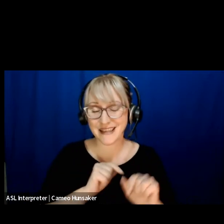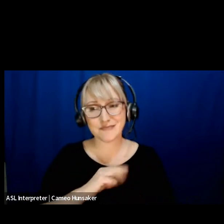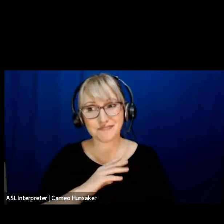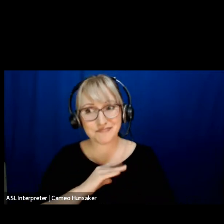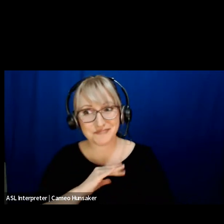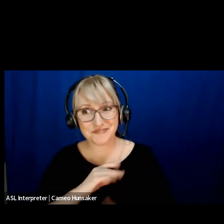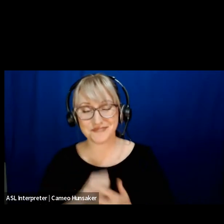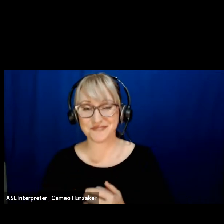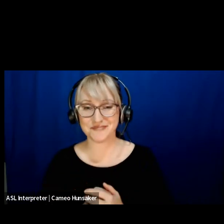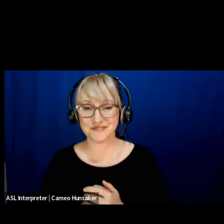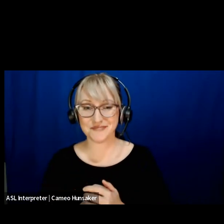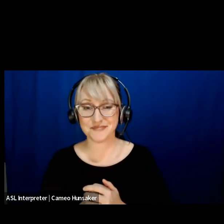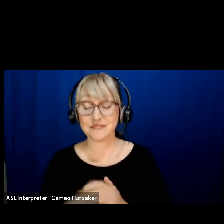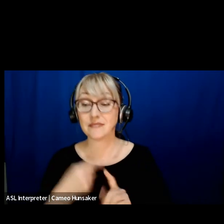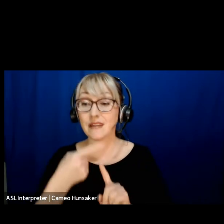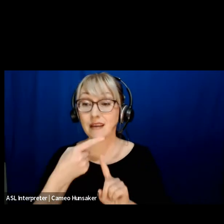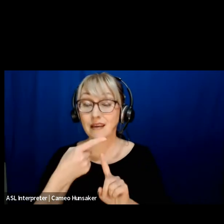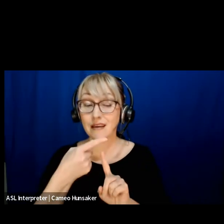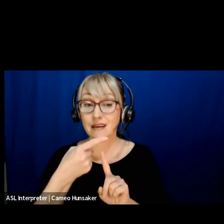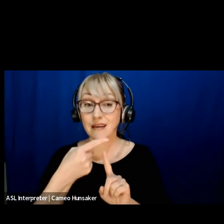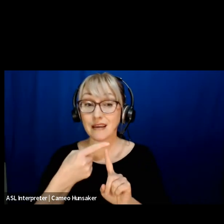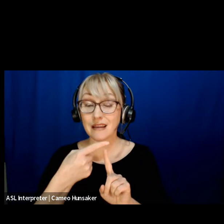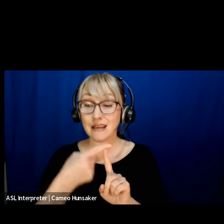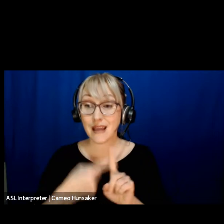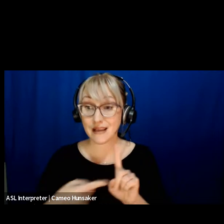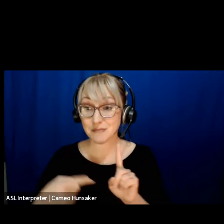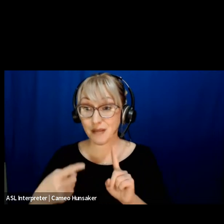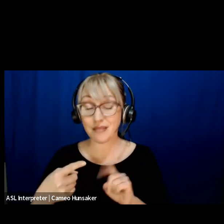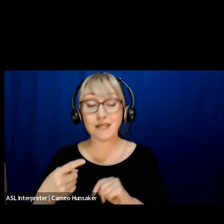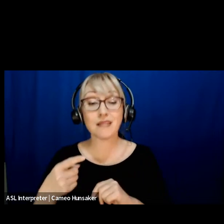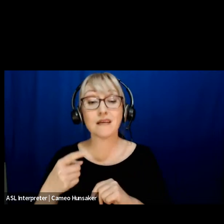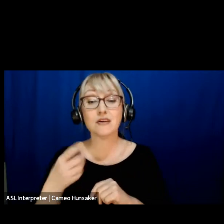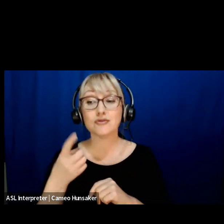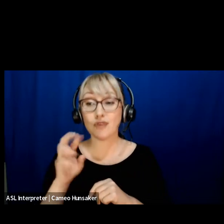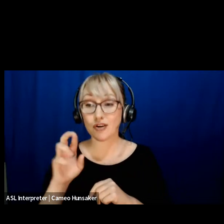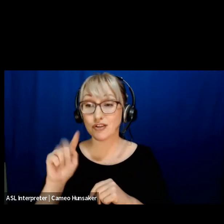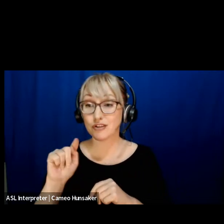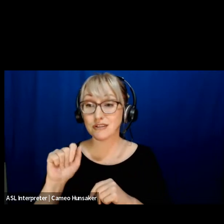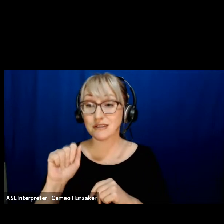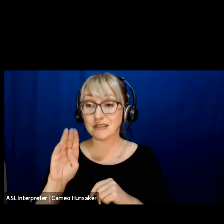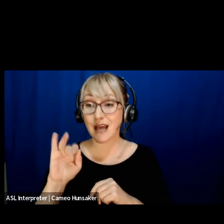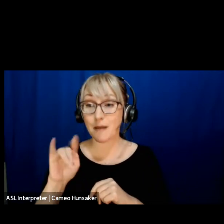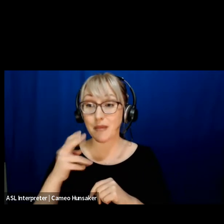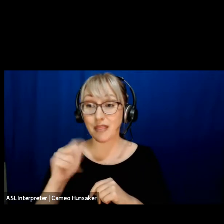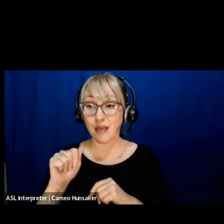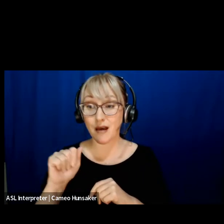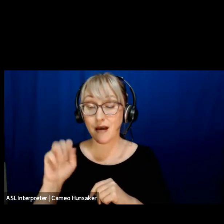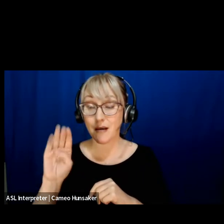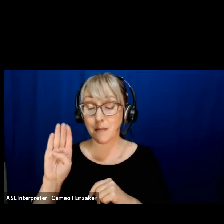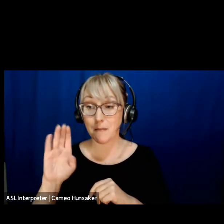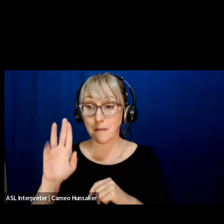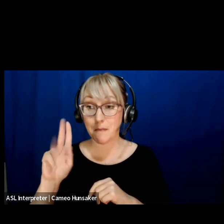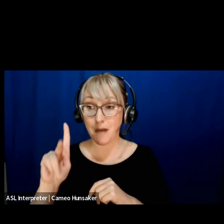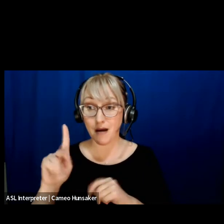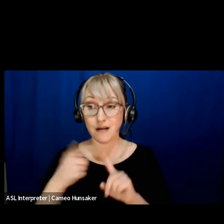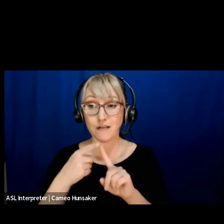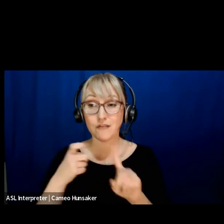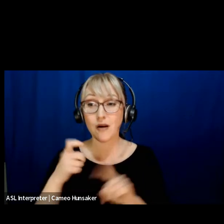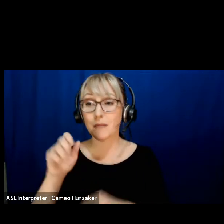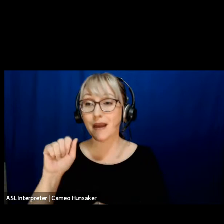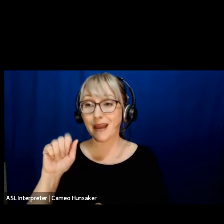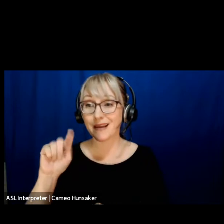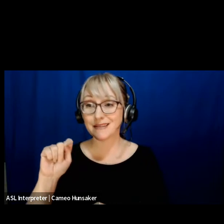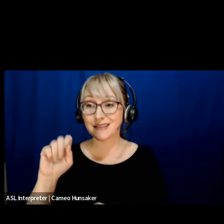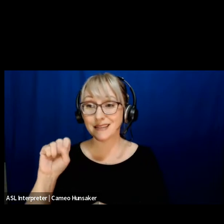we are looking at having Dr. Tabitha Buck from A.T. Still University, who is going to give